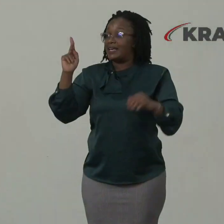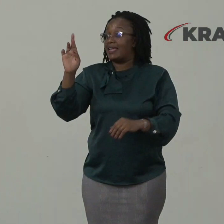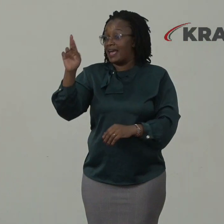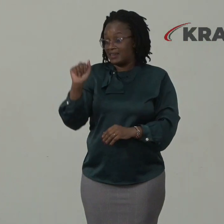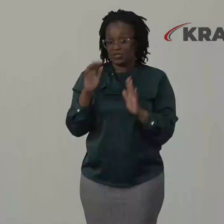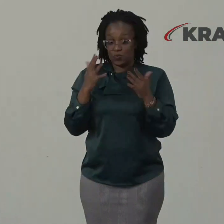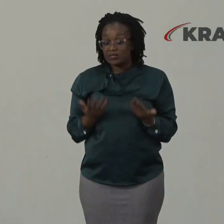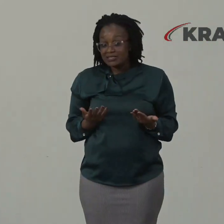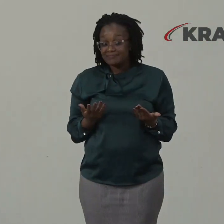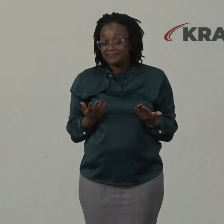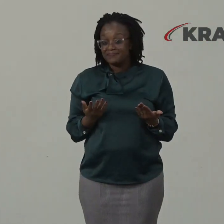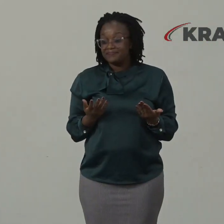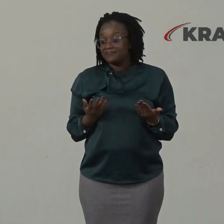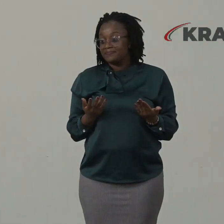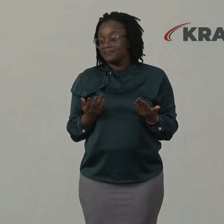this.